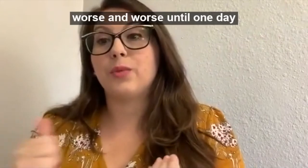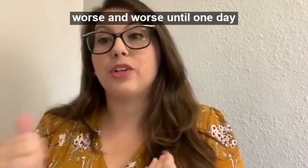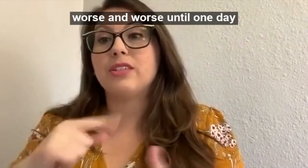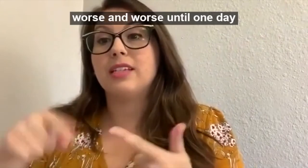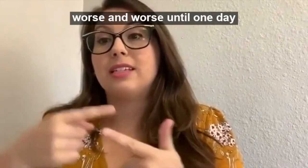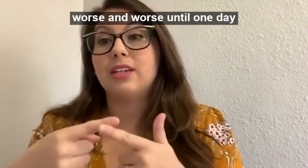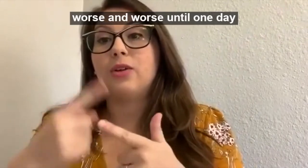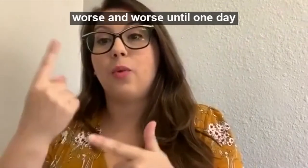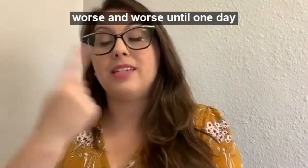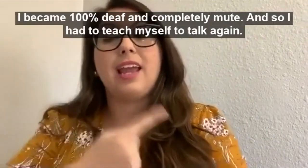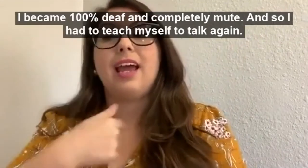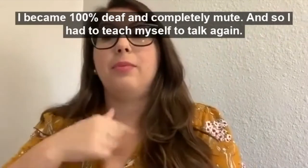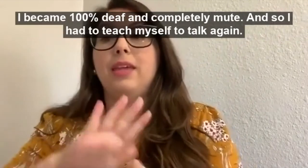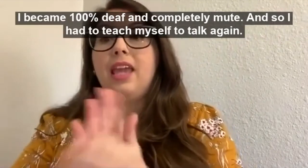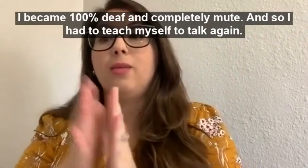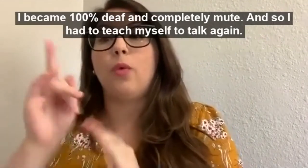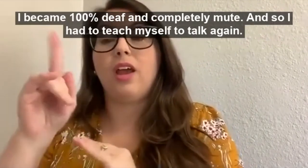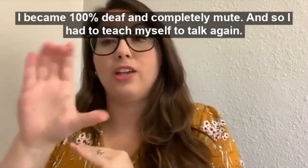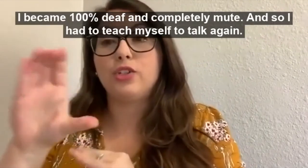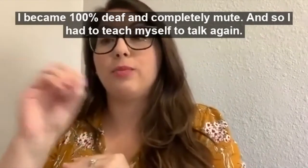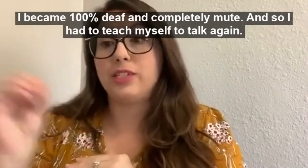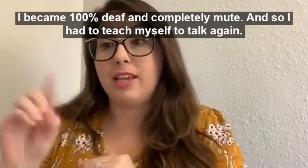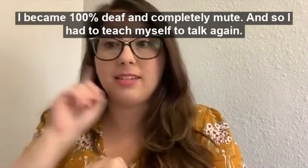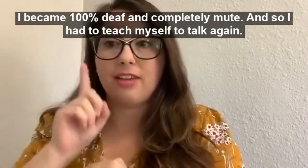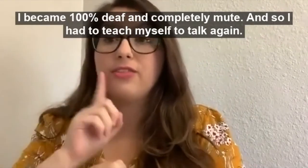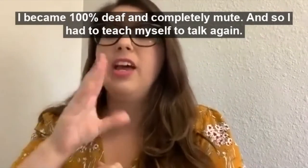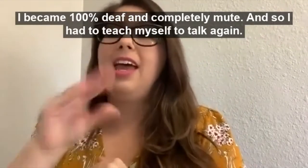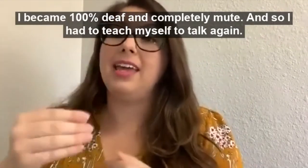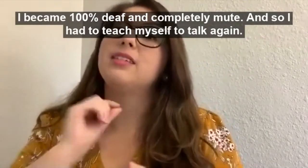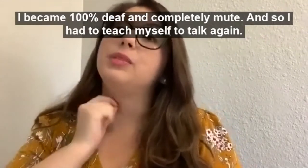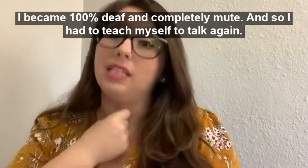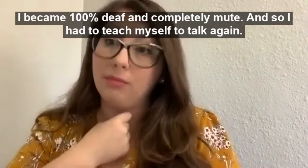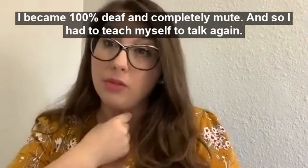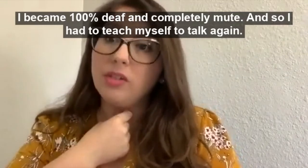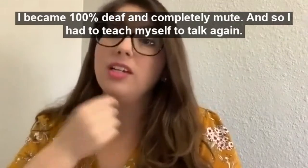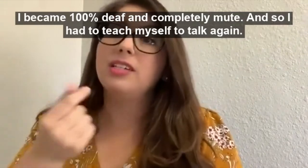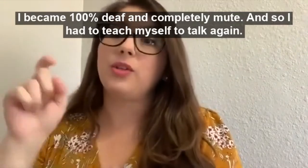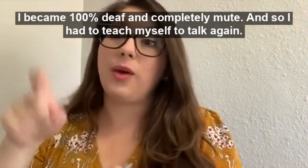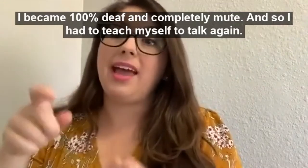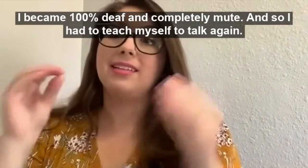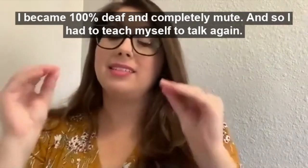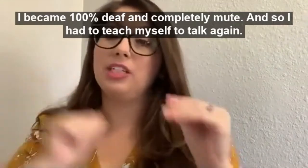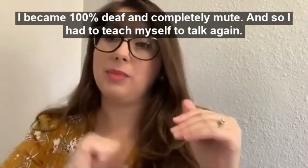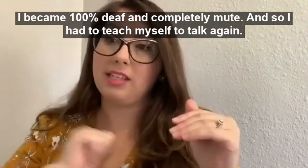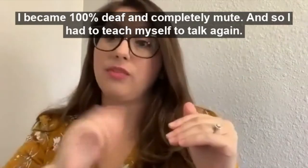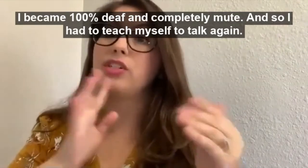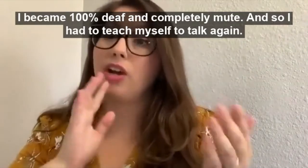worse until one day I became 100% deaf and completely mute. So I had to teach myself to talk